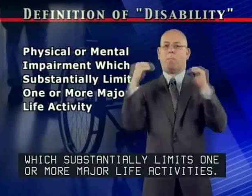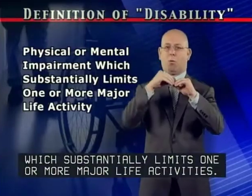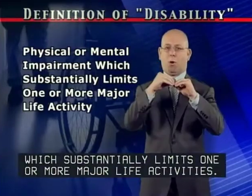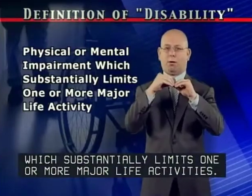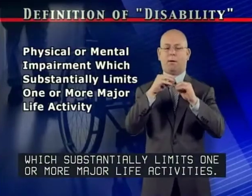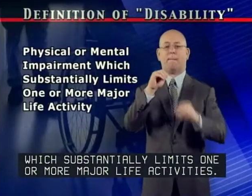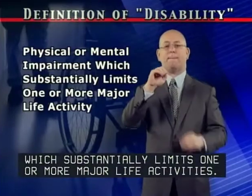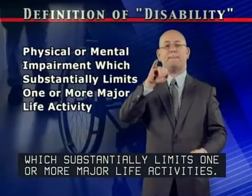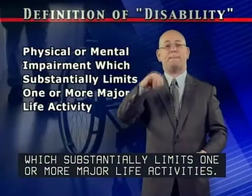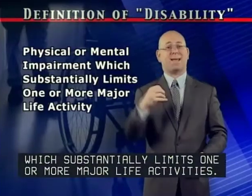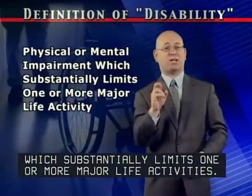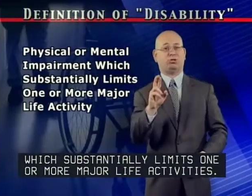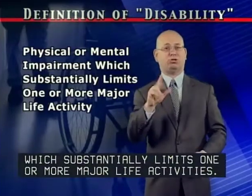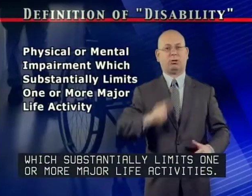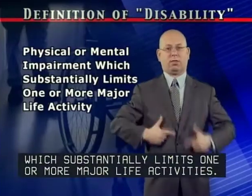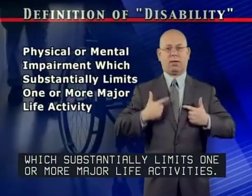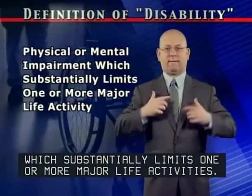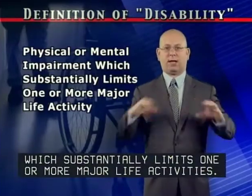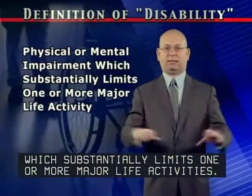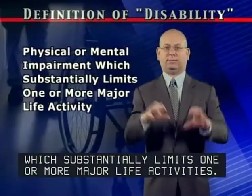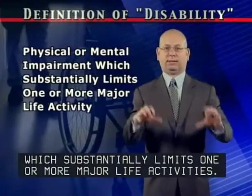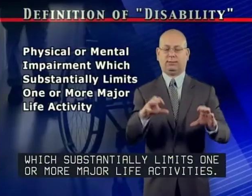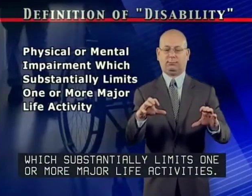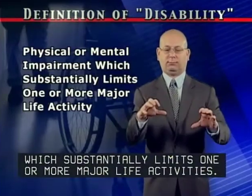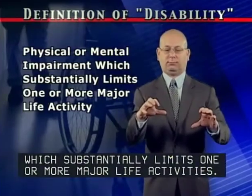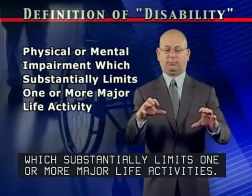which substantially limits one or more major life activities.